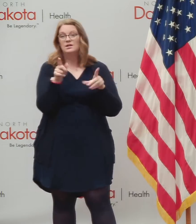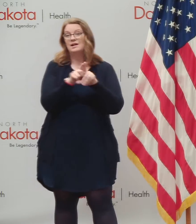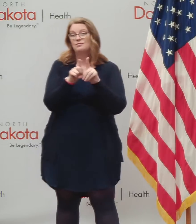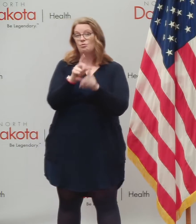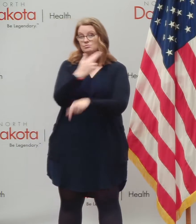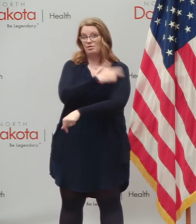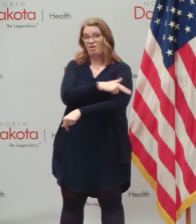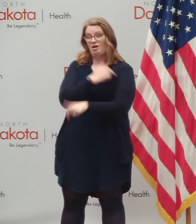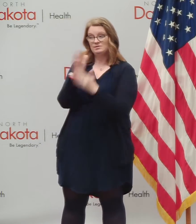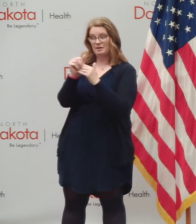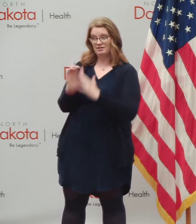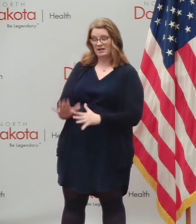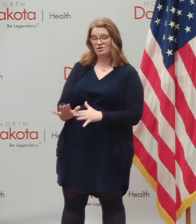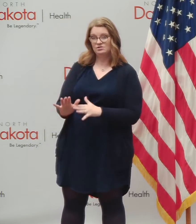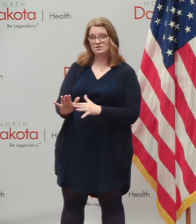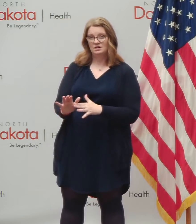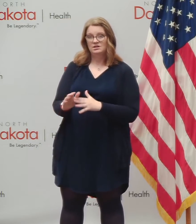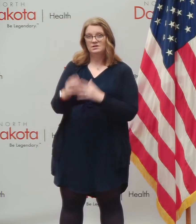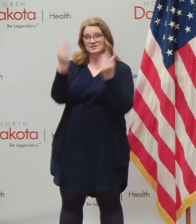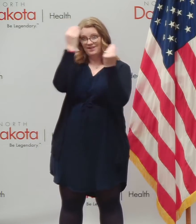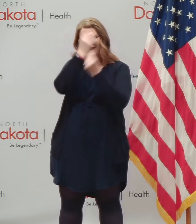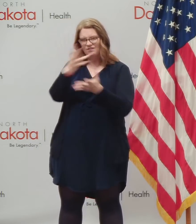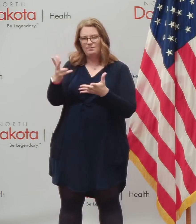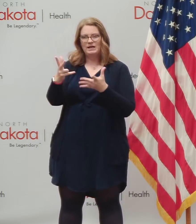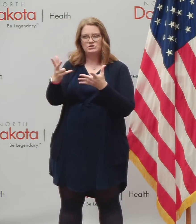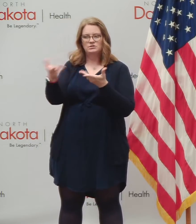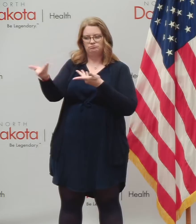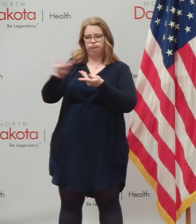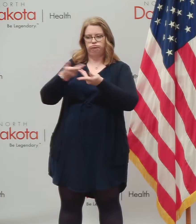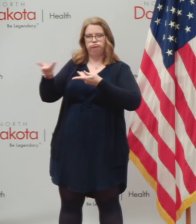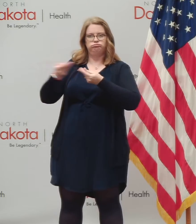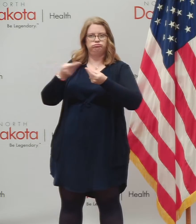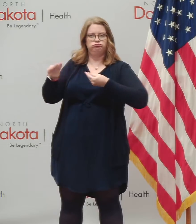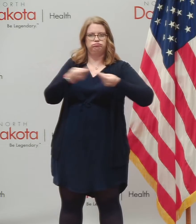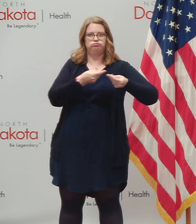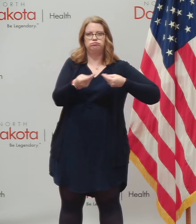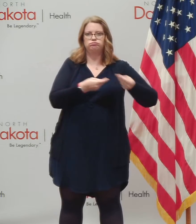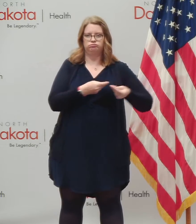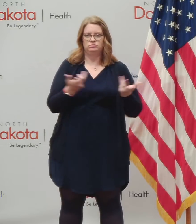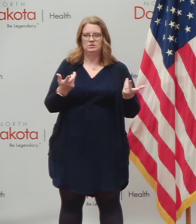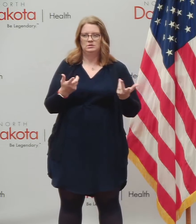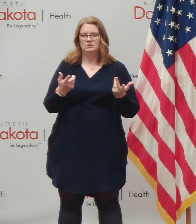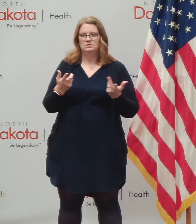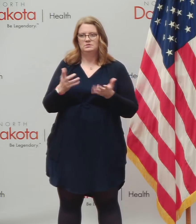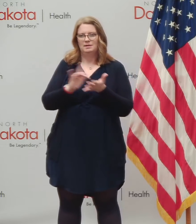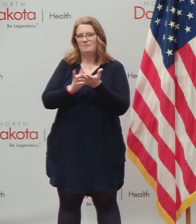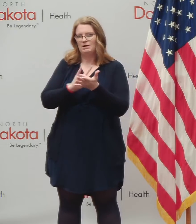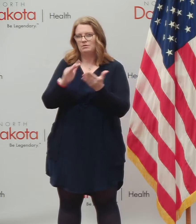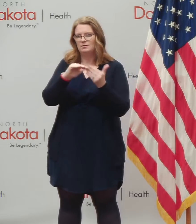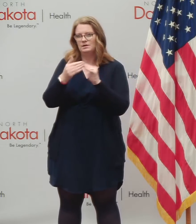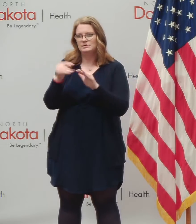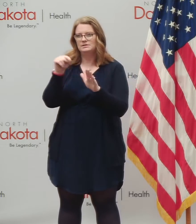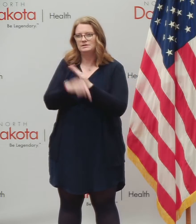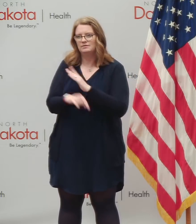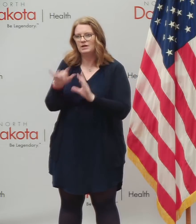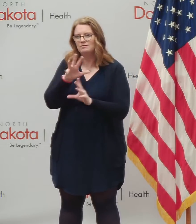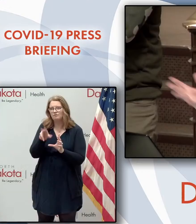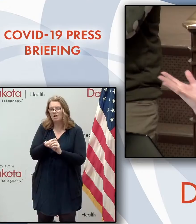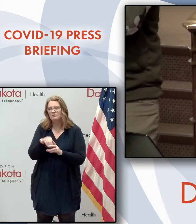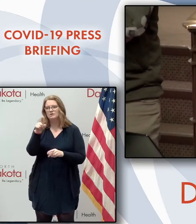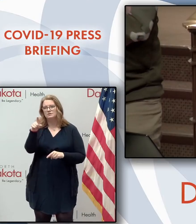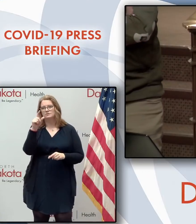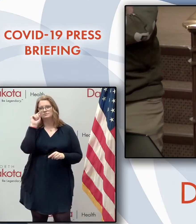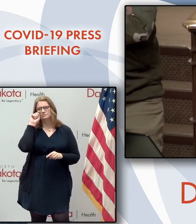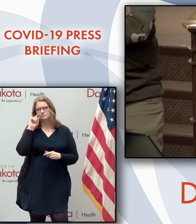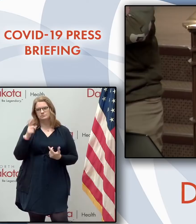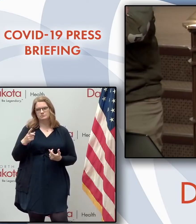hospital leaders. So we're the healthcare community, both individually, collectively, deeply involved in all these strategies. Have someone with